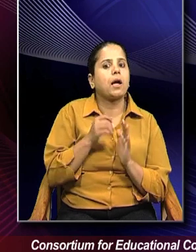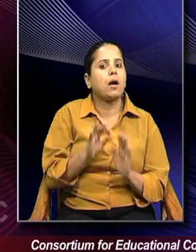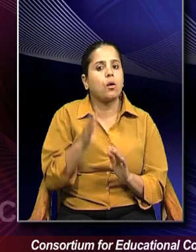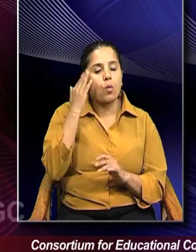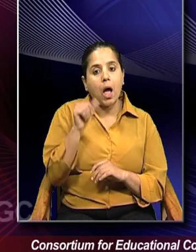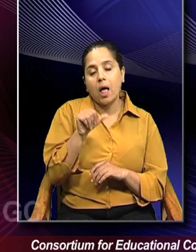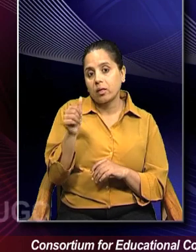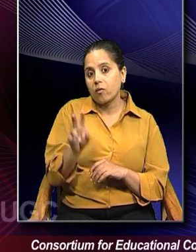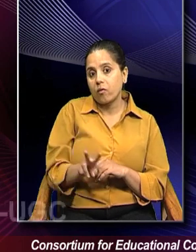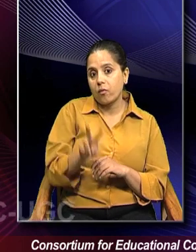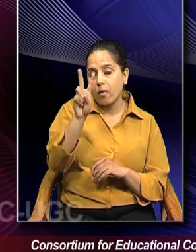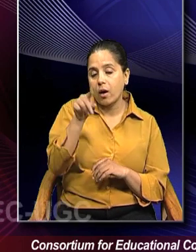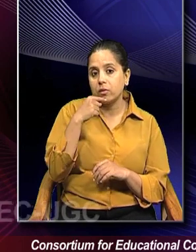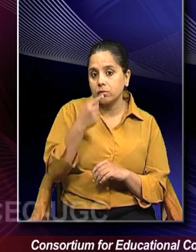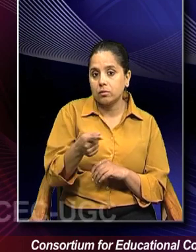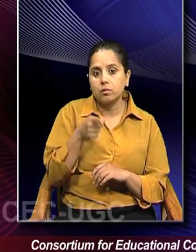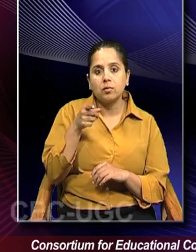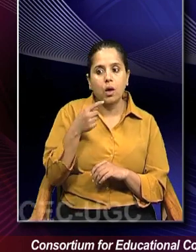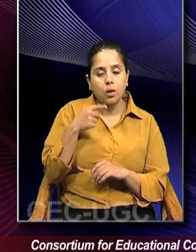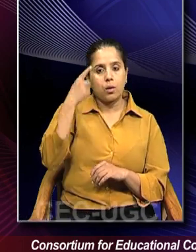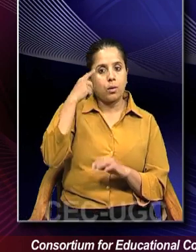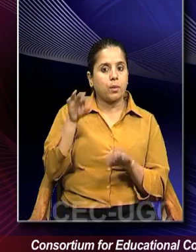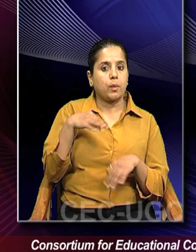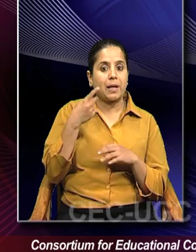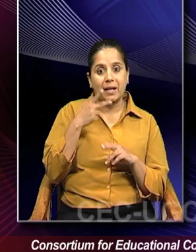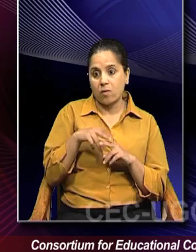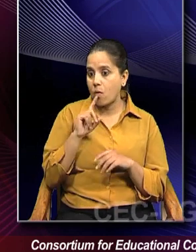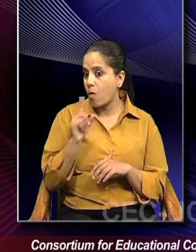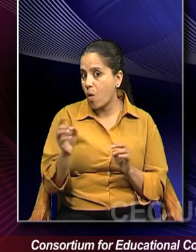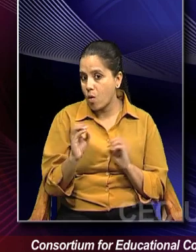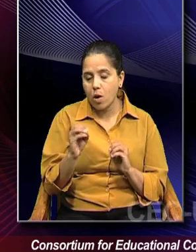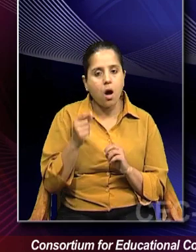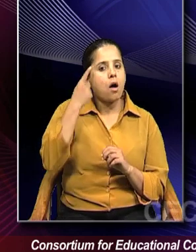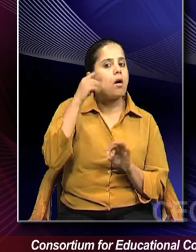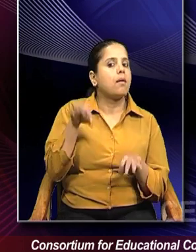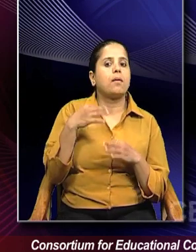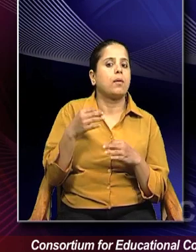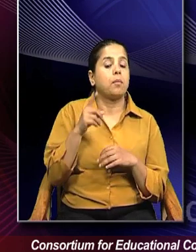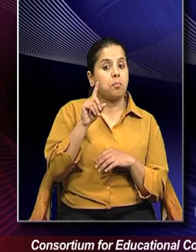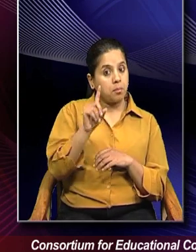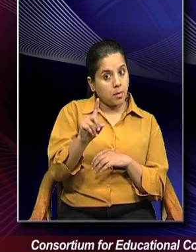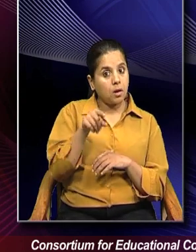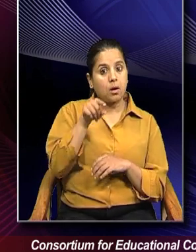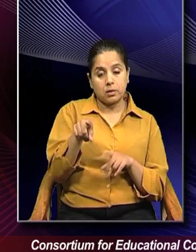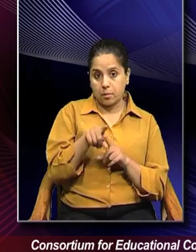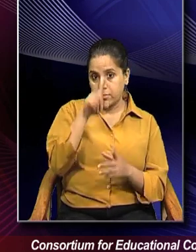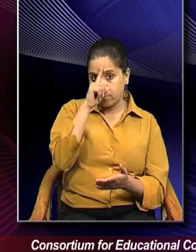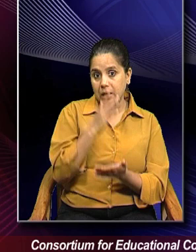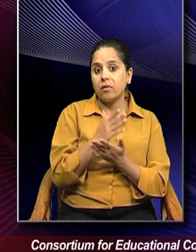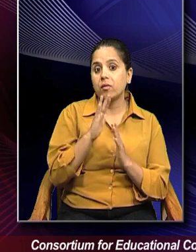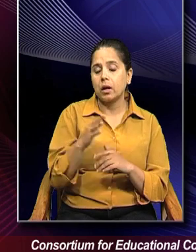other values cannot be realized without order. However, he also believes